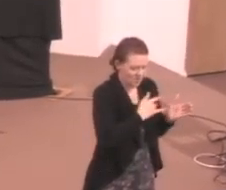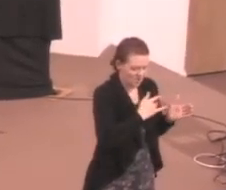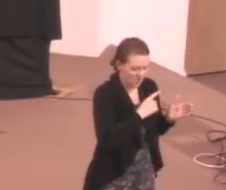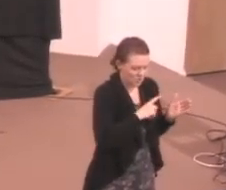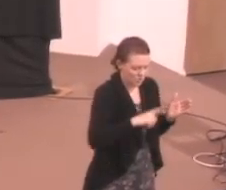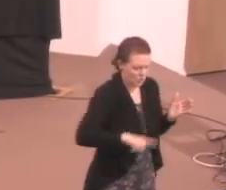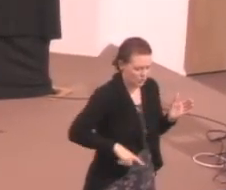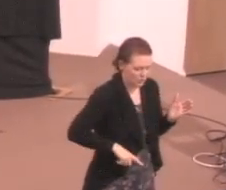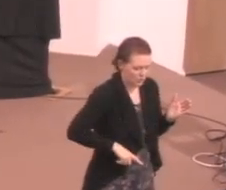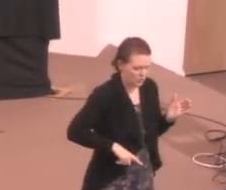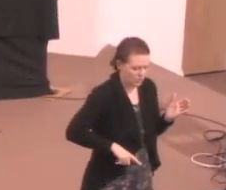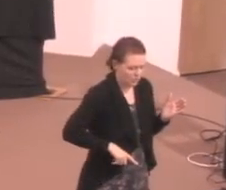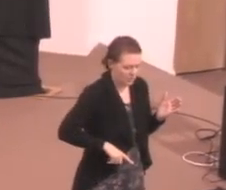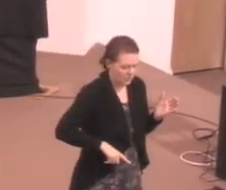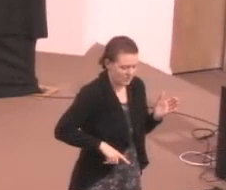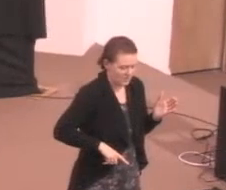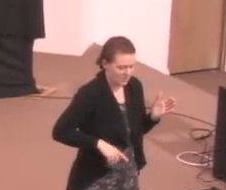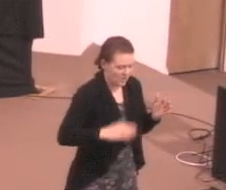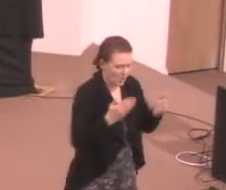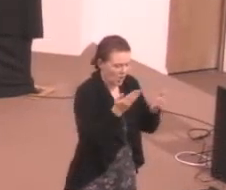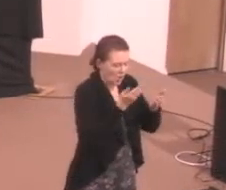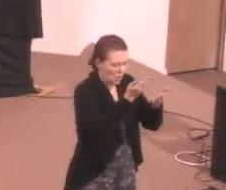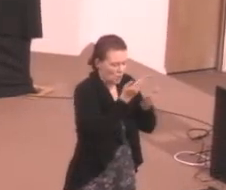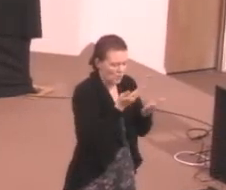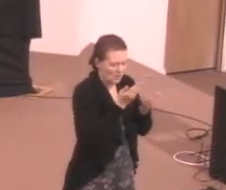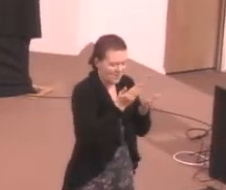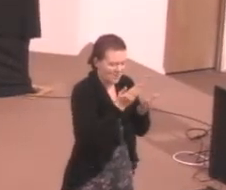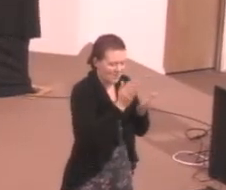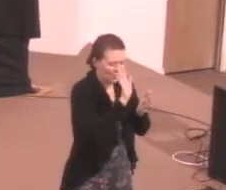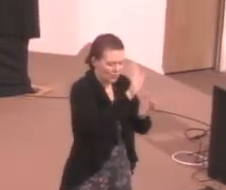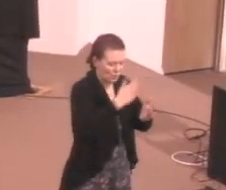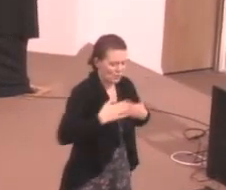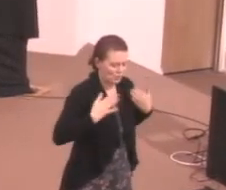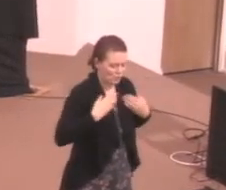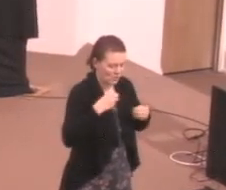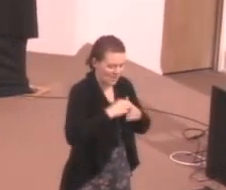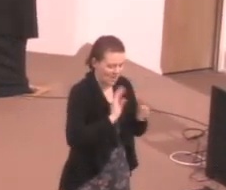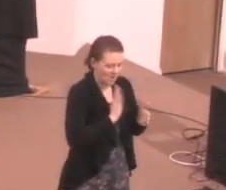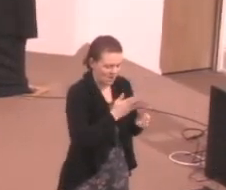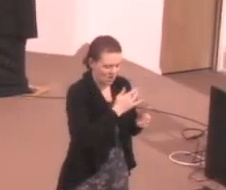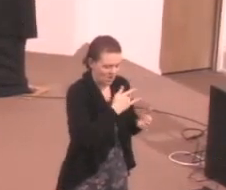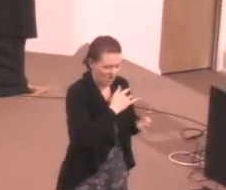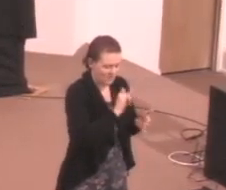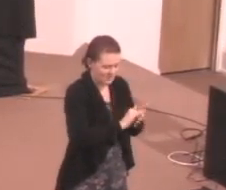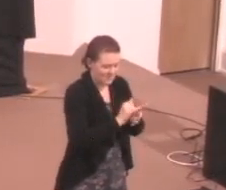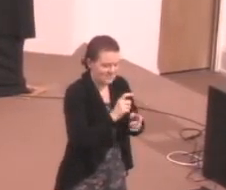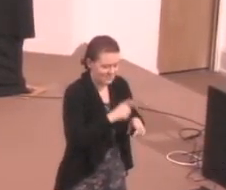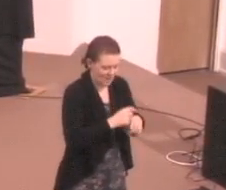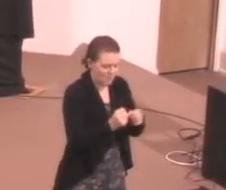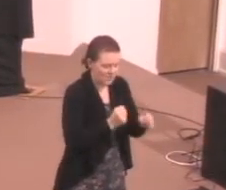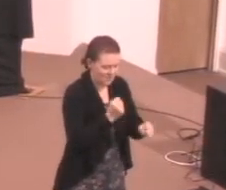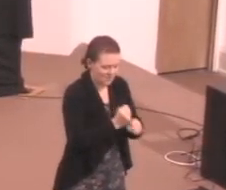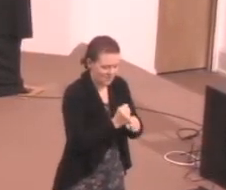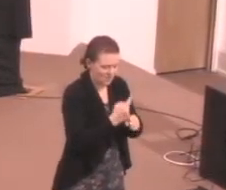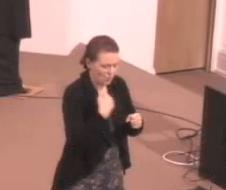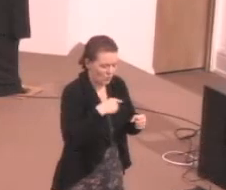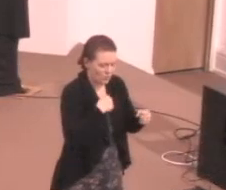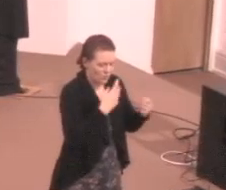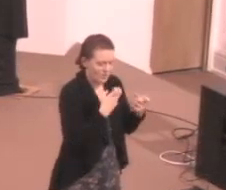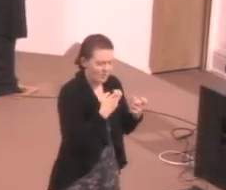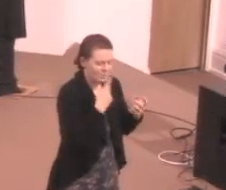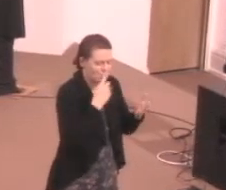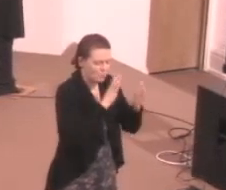bring His joy in our hearts this season, Father. And we just want to give you all the glory and praise for